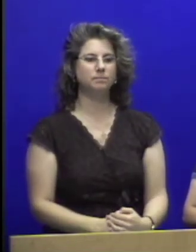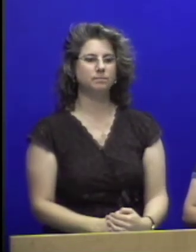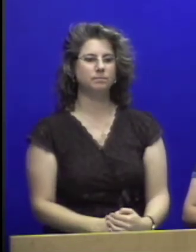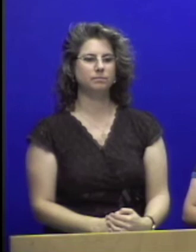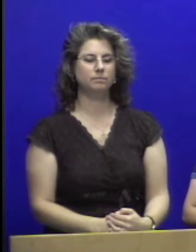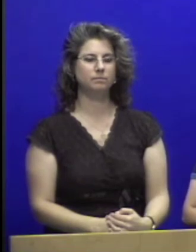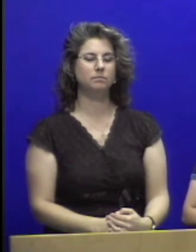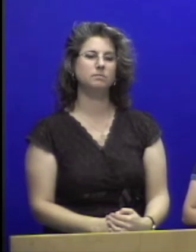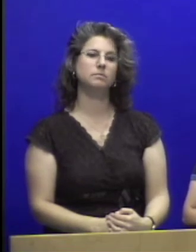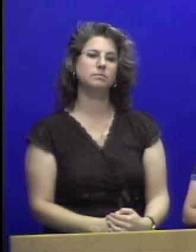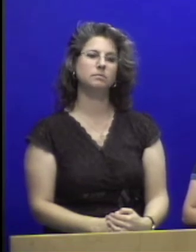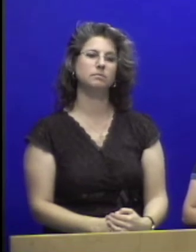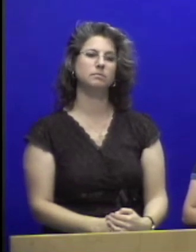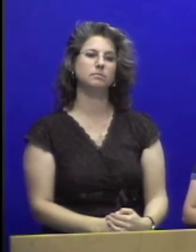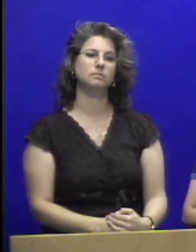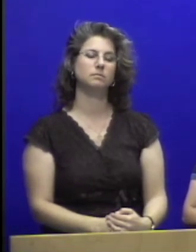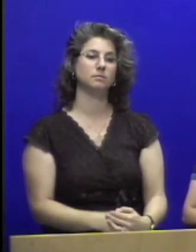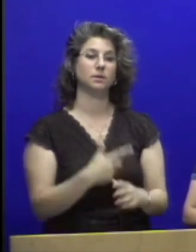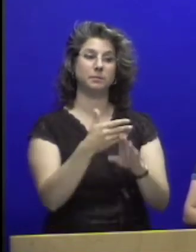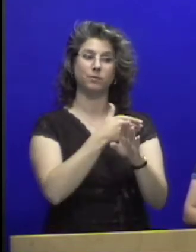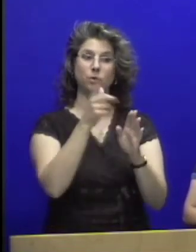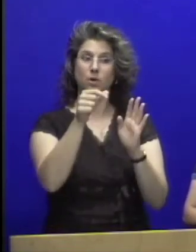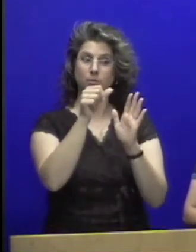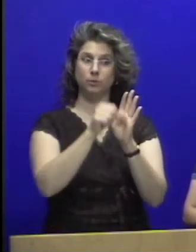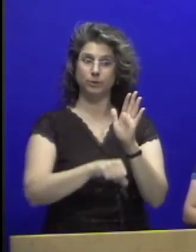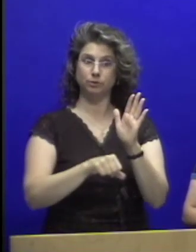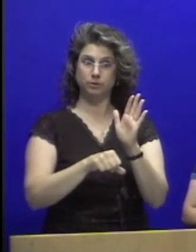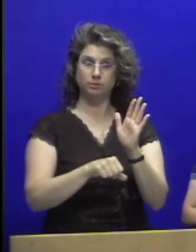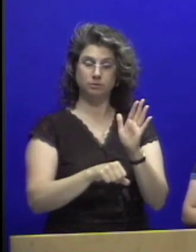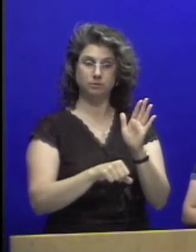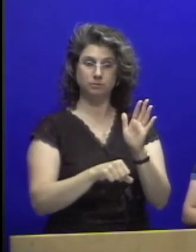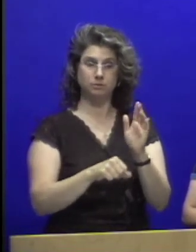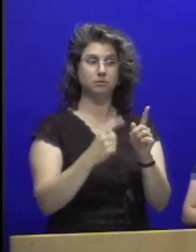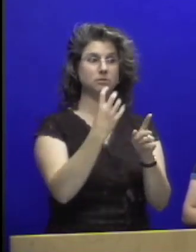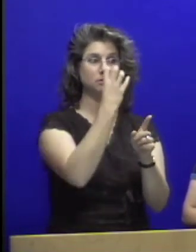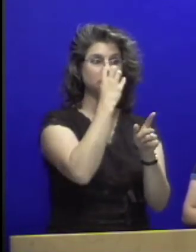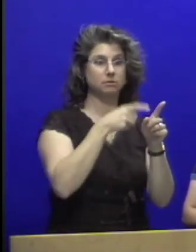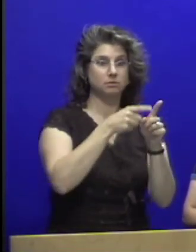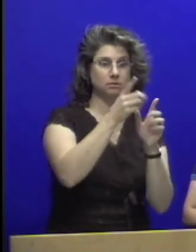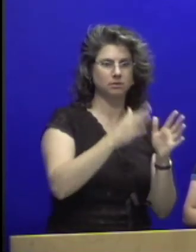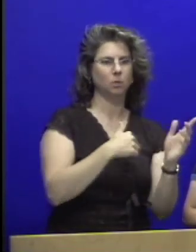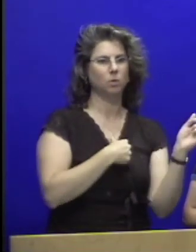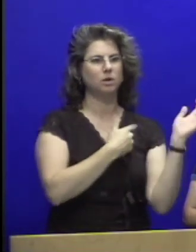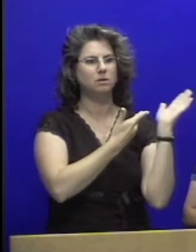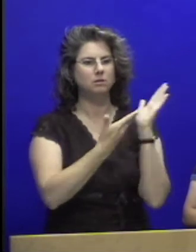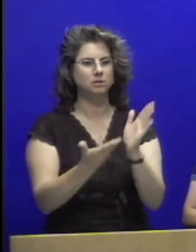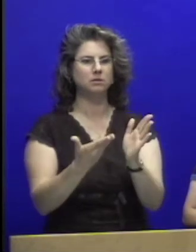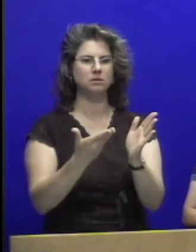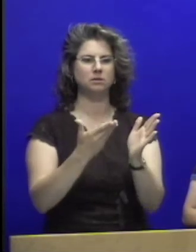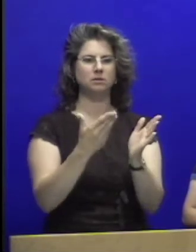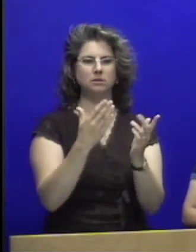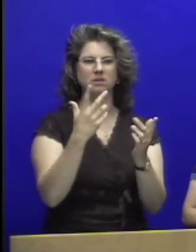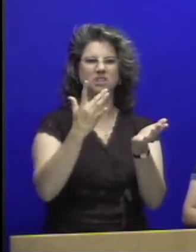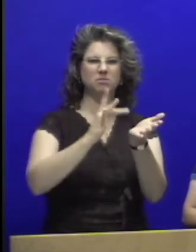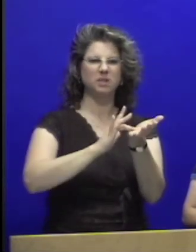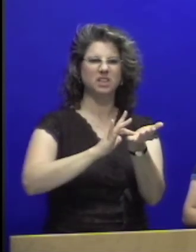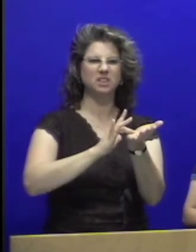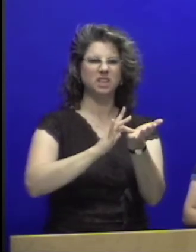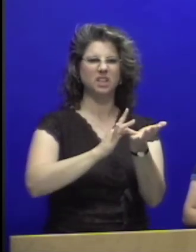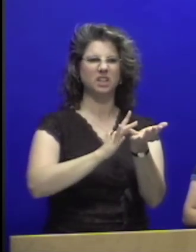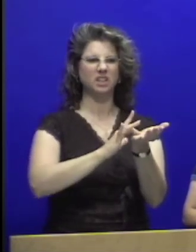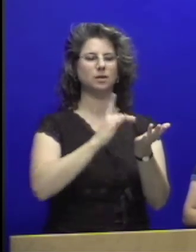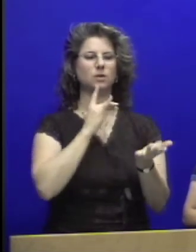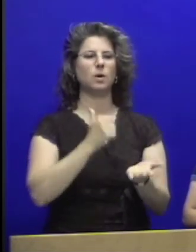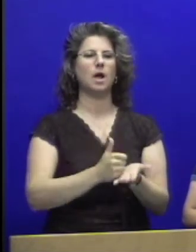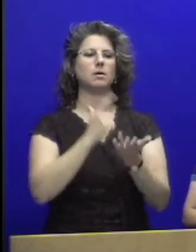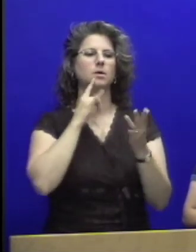Before your operation, the anesthesiologist will give you some medication that will make you less